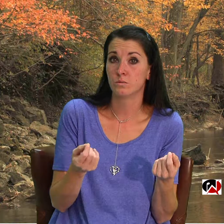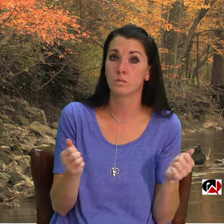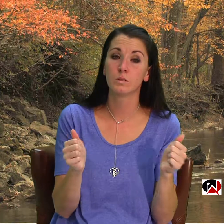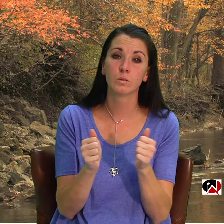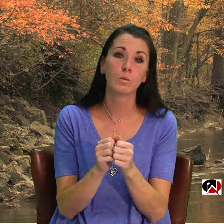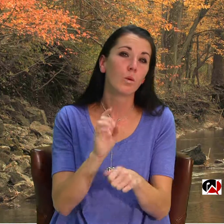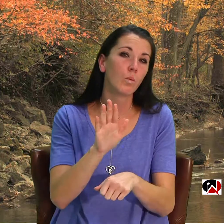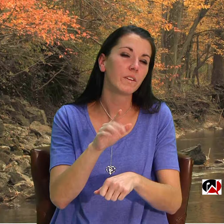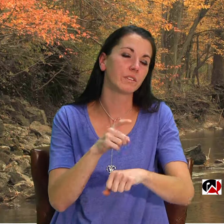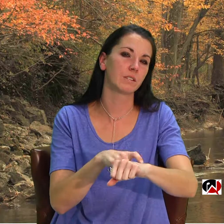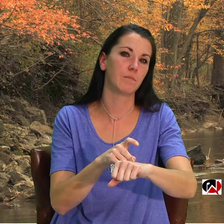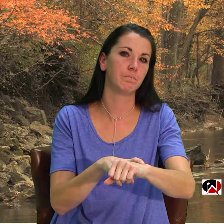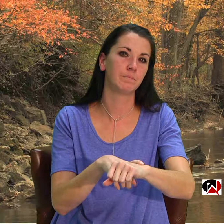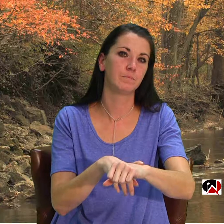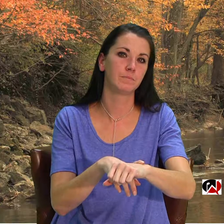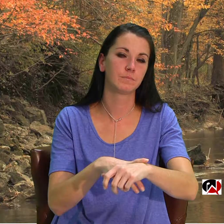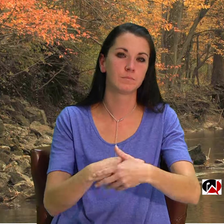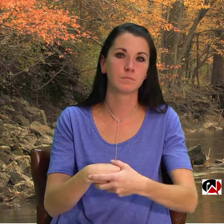How can you make the most of your time?